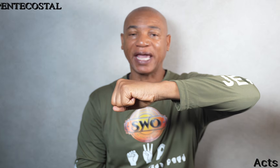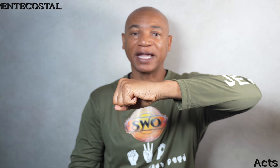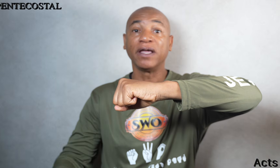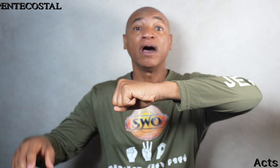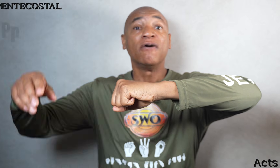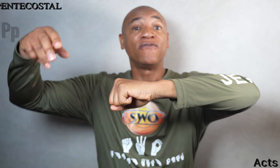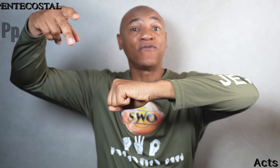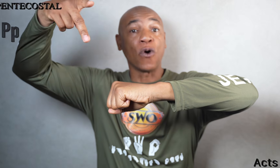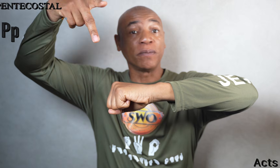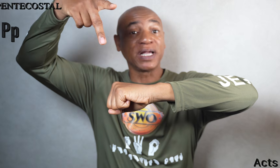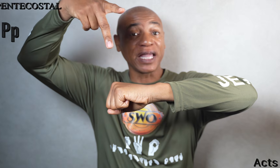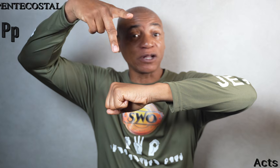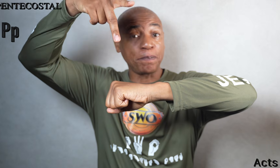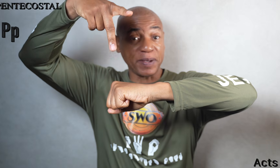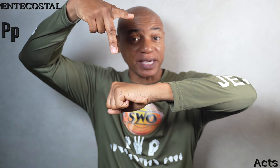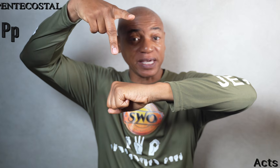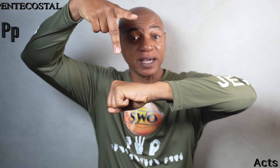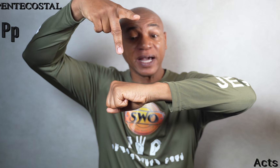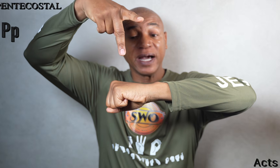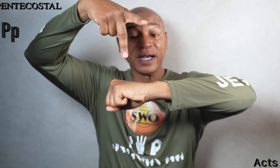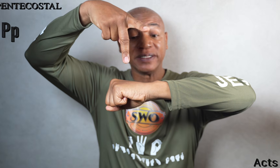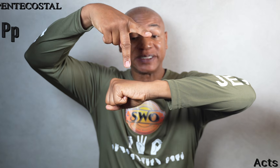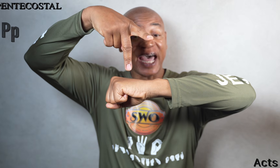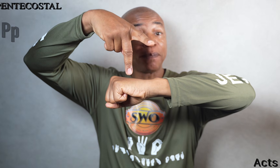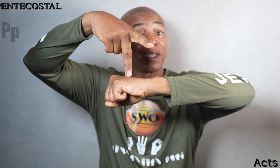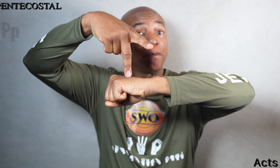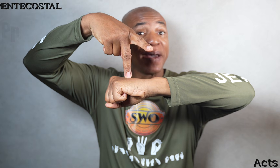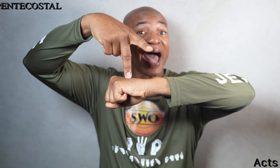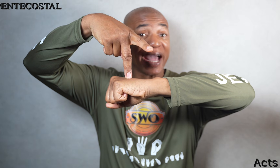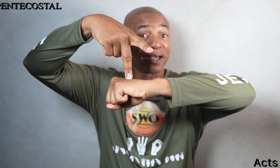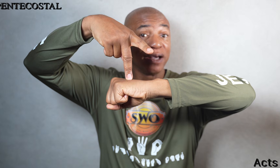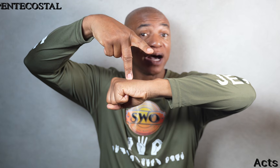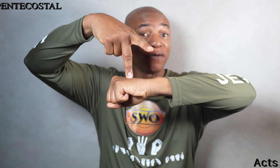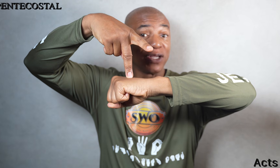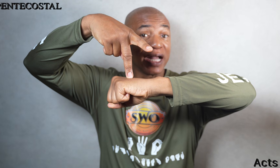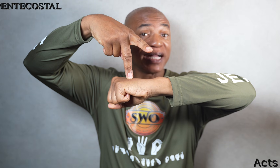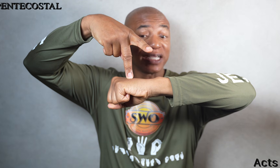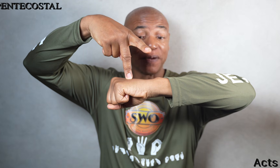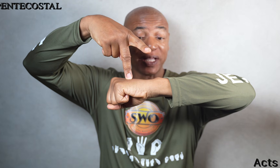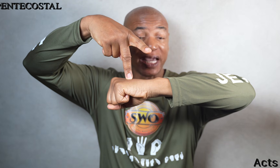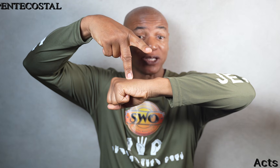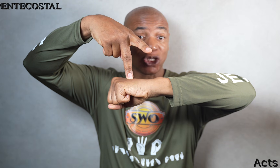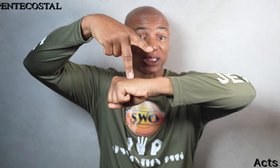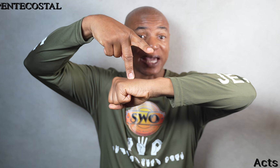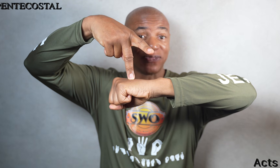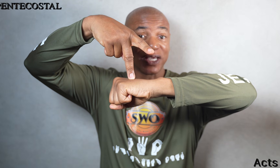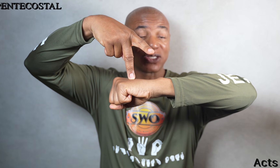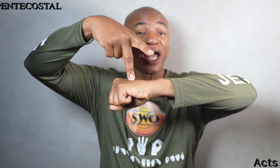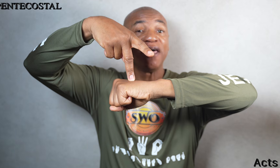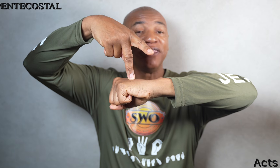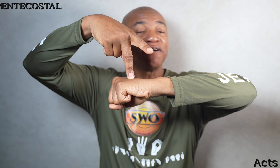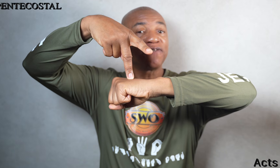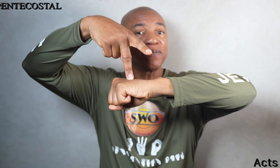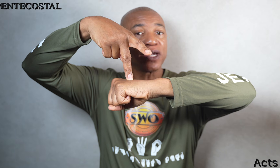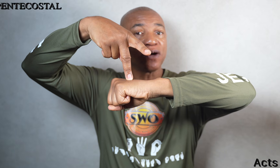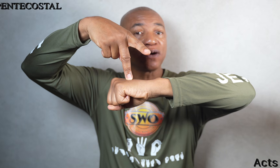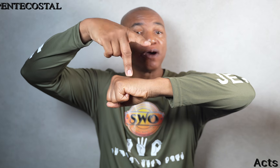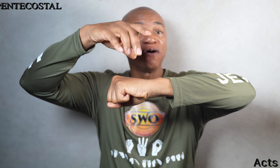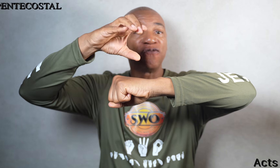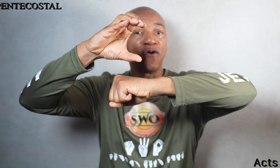hand, form the letter P, tap the back of the non-dominant hand just like this. Then from here, form